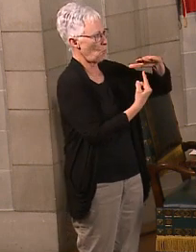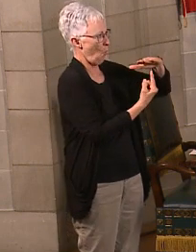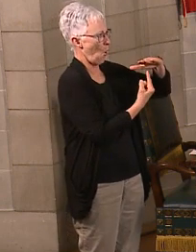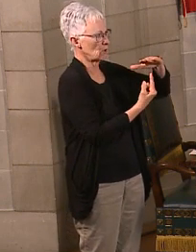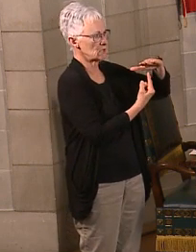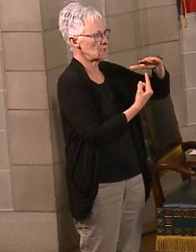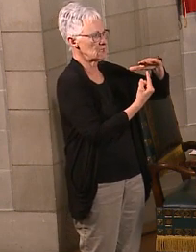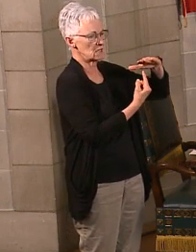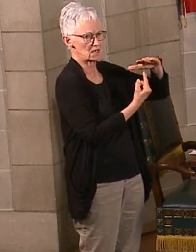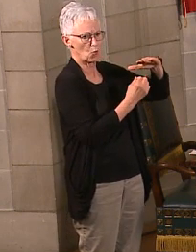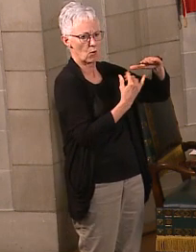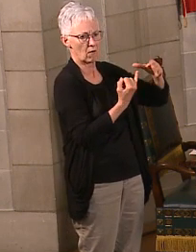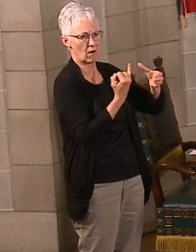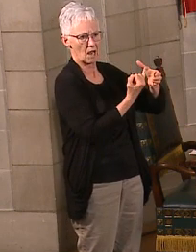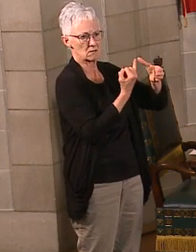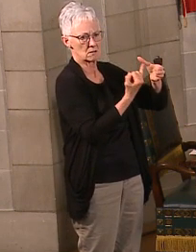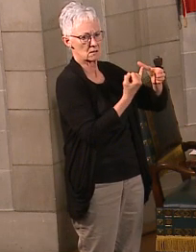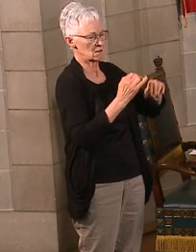5,800.